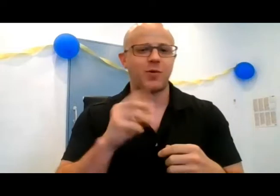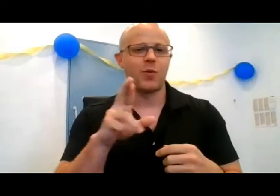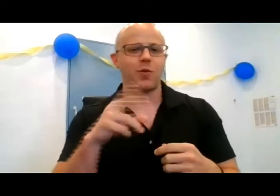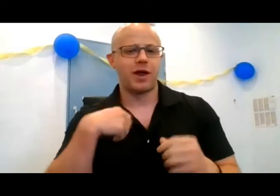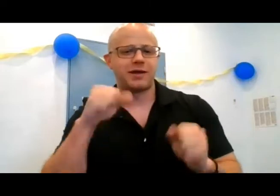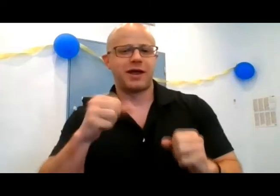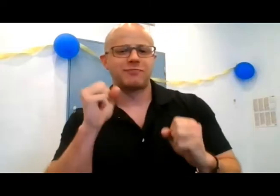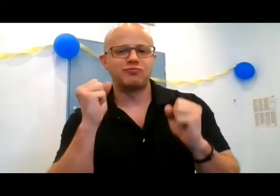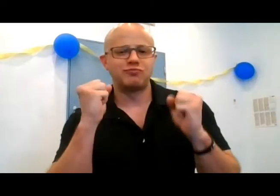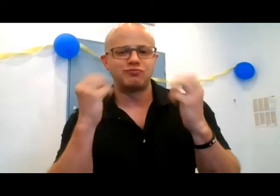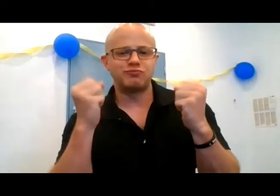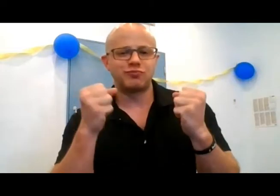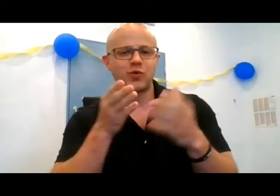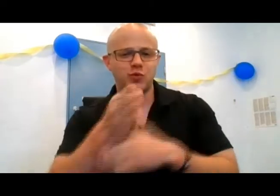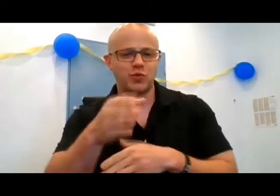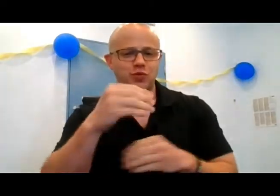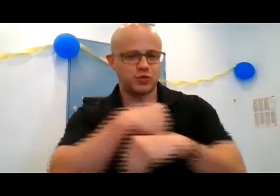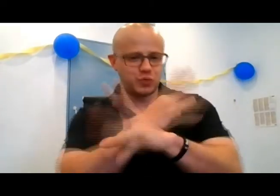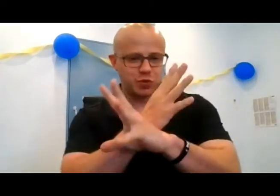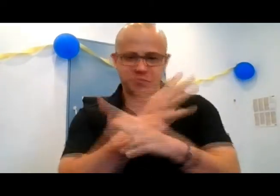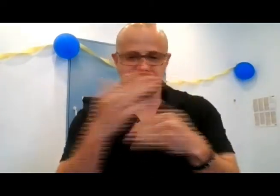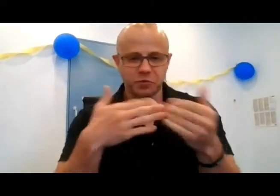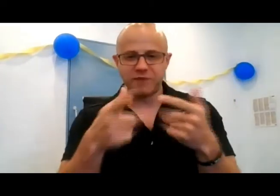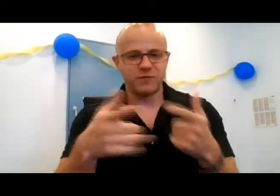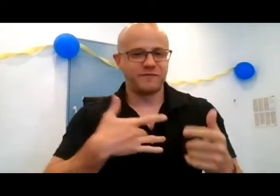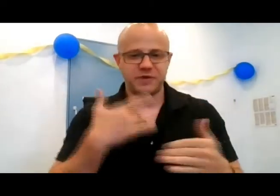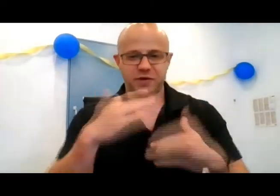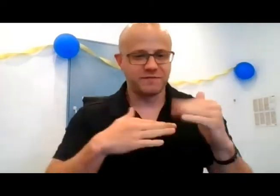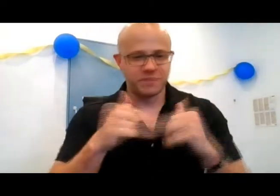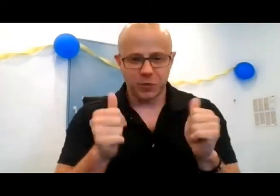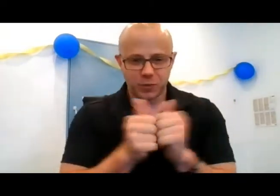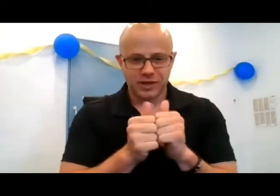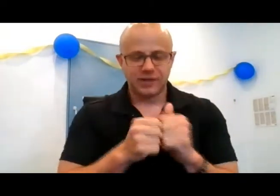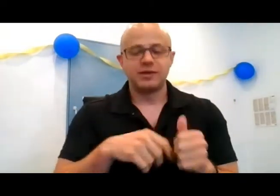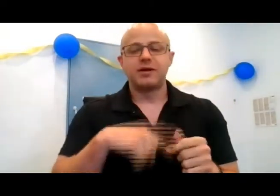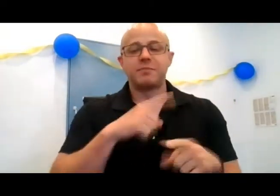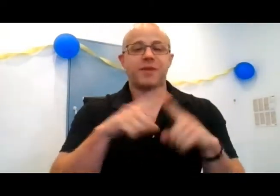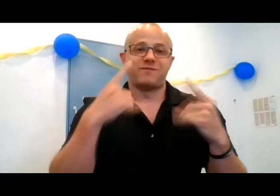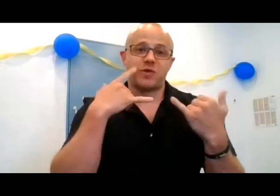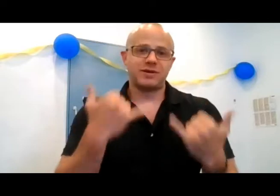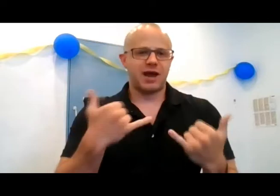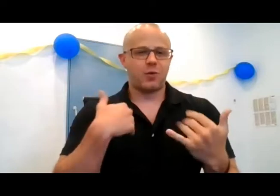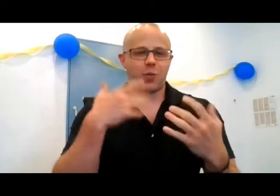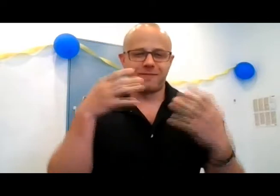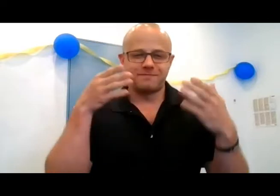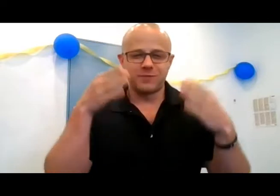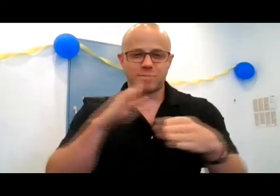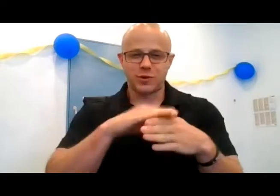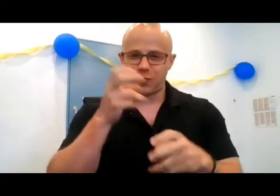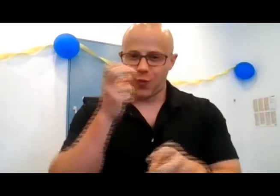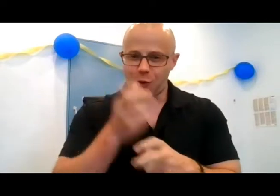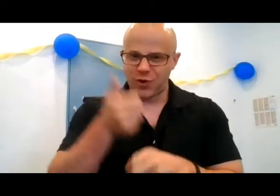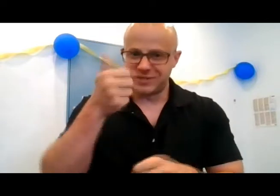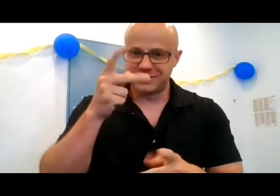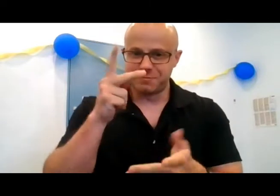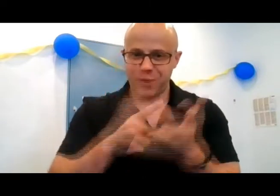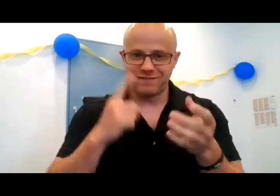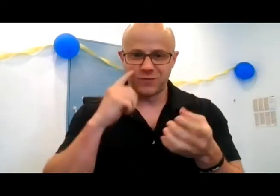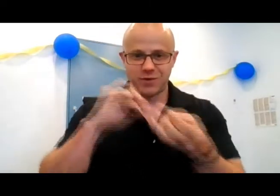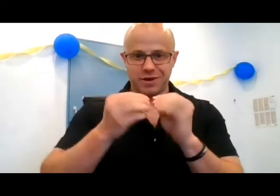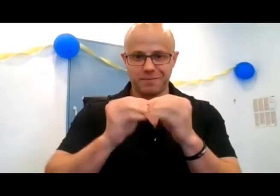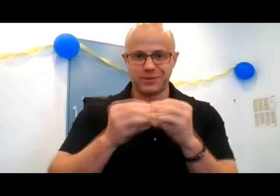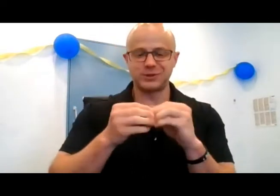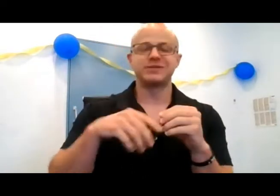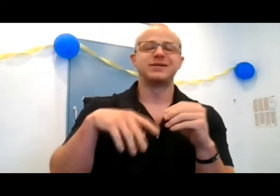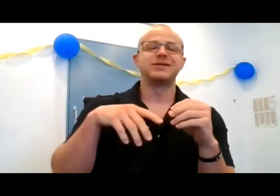only for today, but if you want to learn more, I can do it one-on-one. But today we're going to focus on